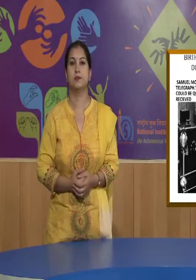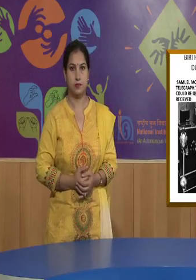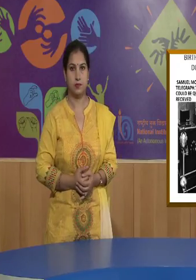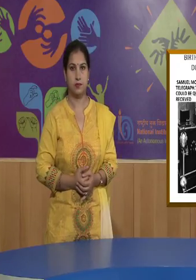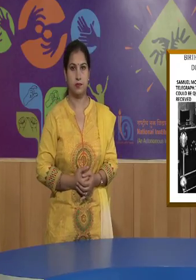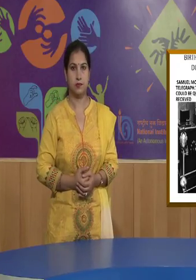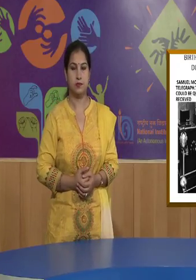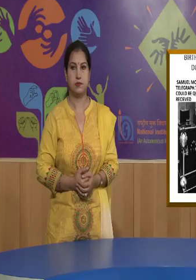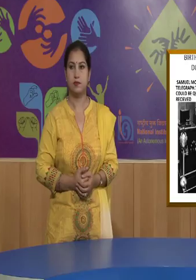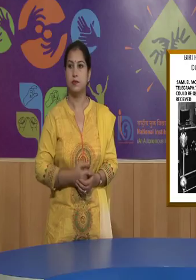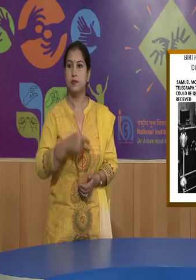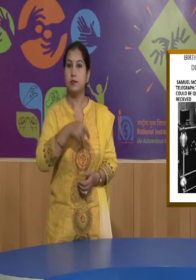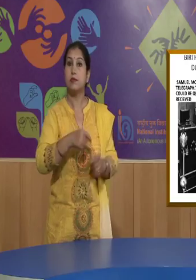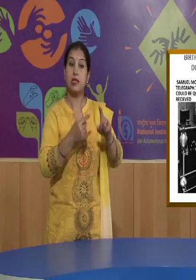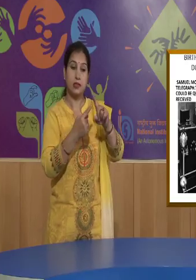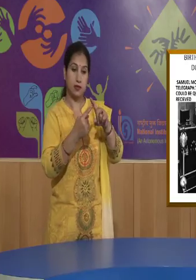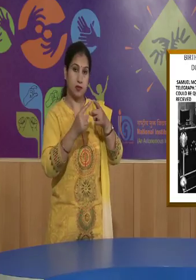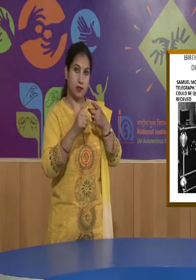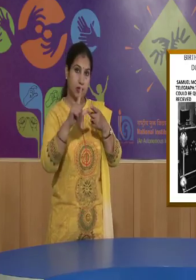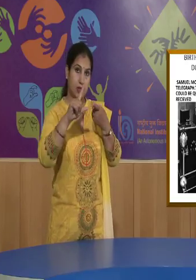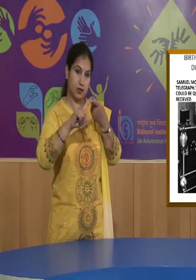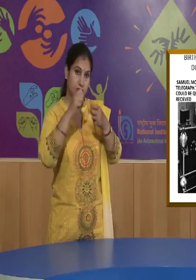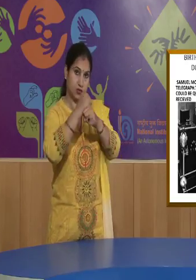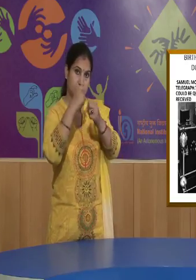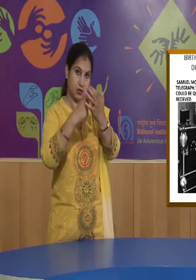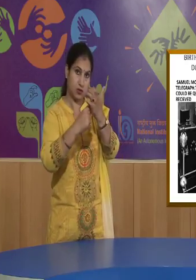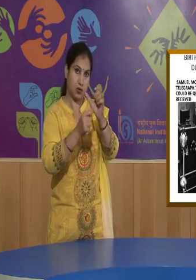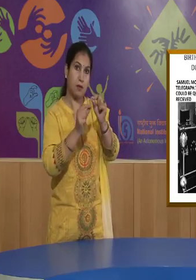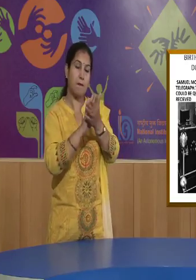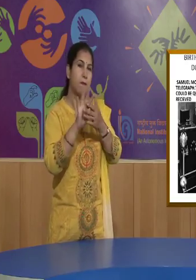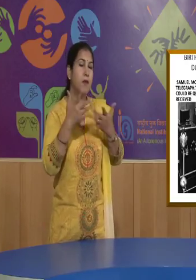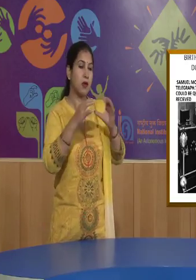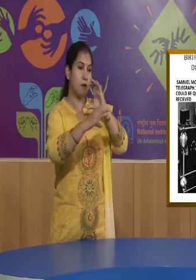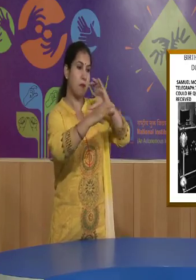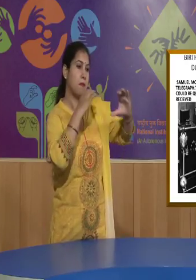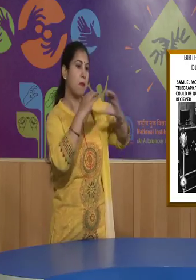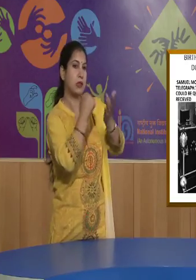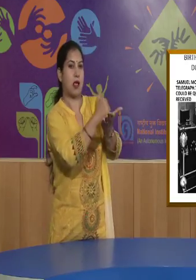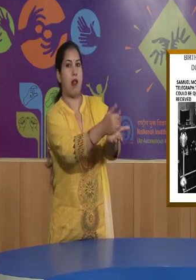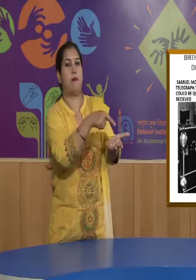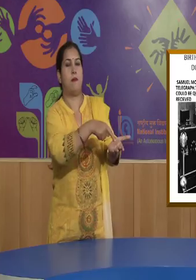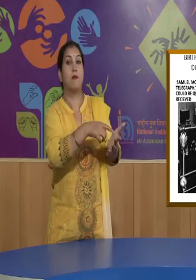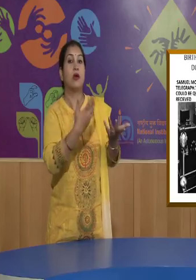A telegraph is a communication system in which information is